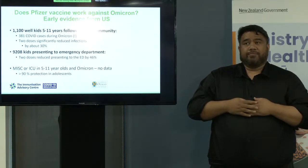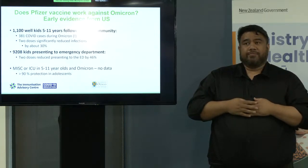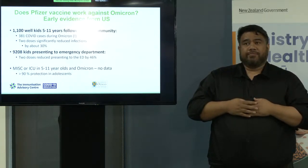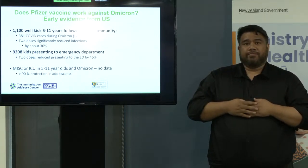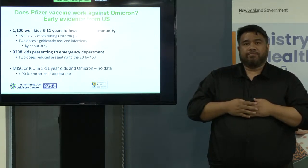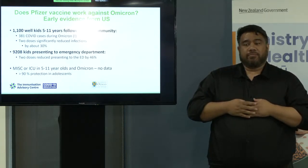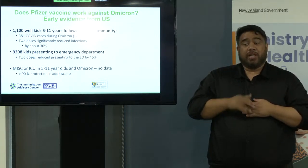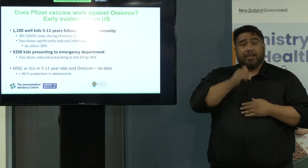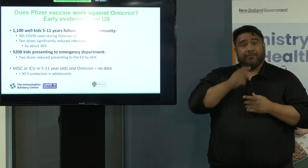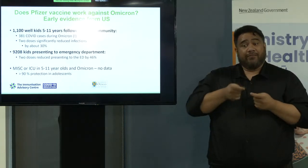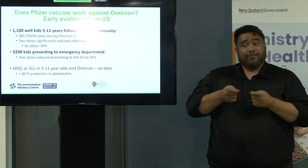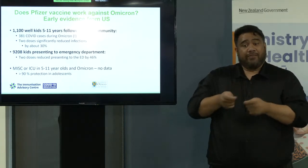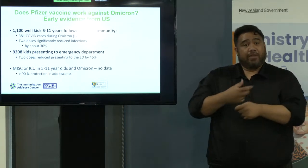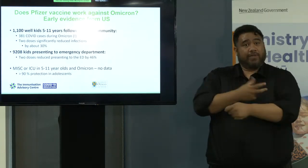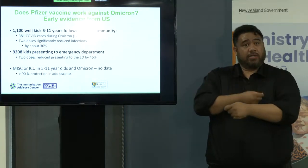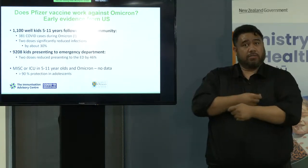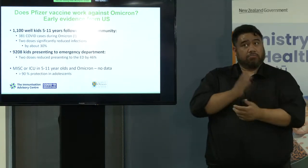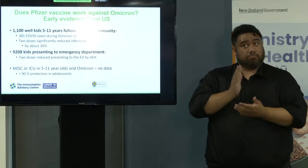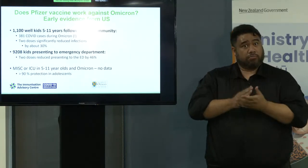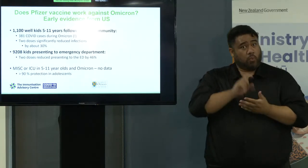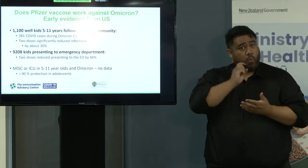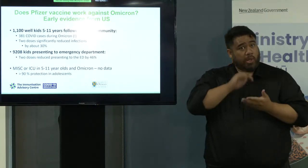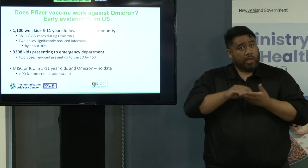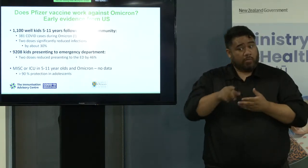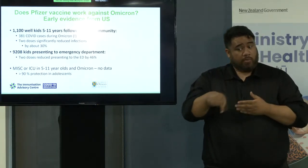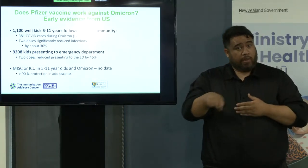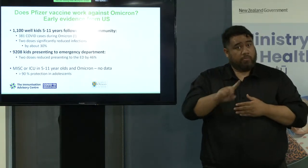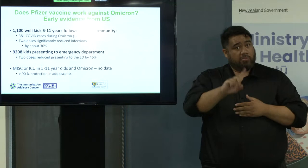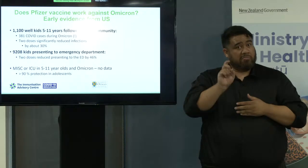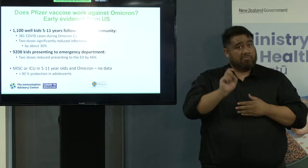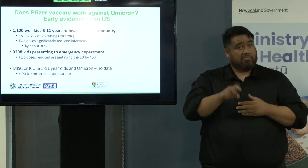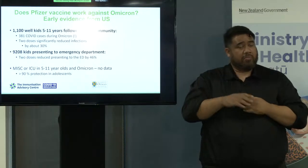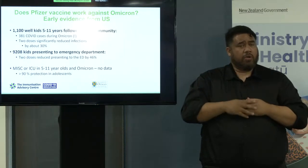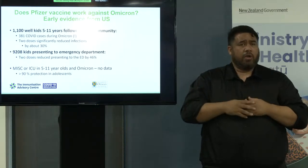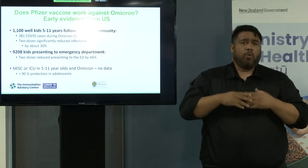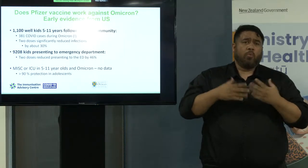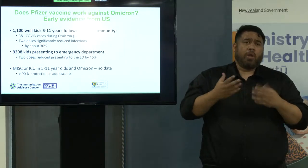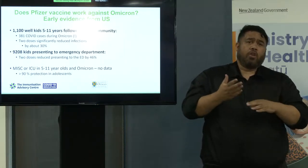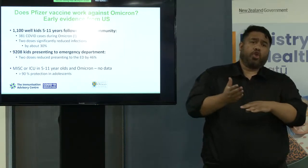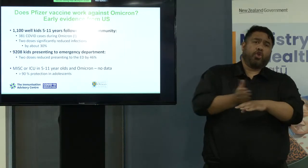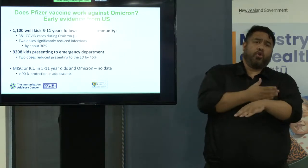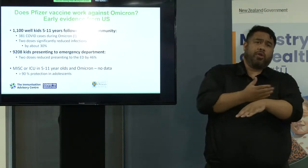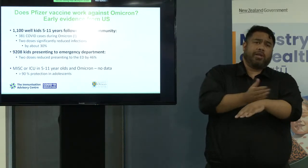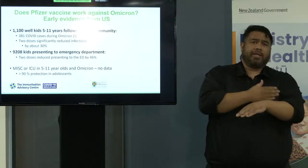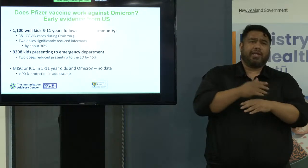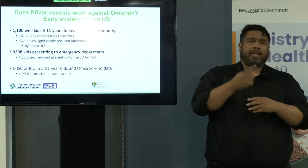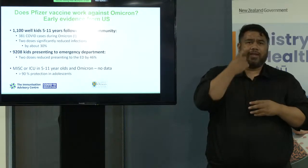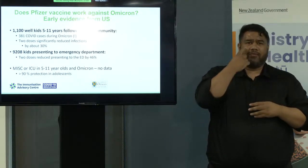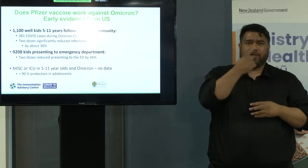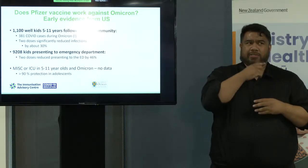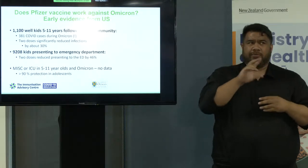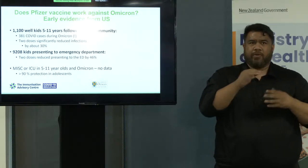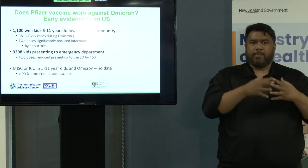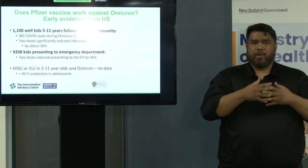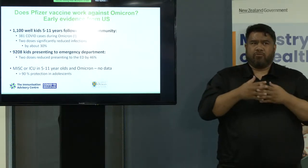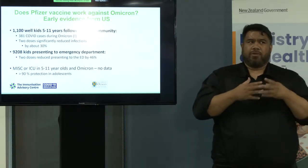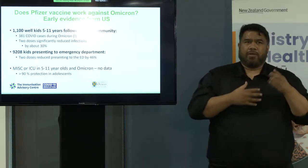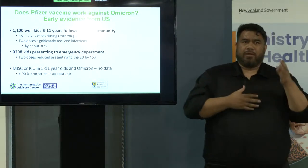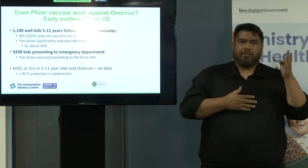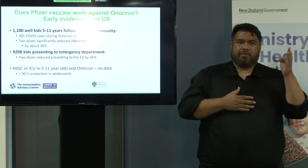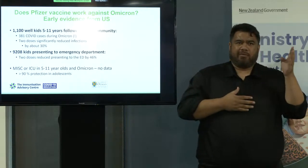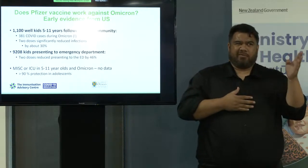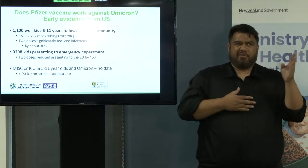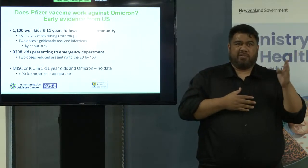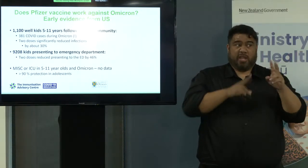the vaccine, will it actually help them? And there's some early evidence on this from the US, who of course started